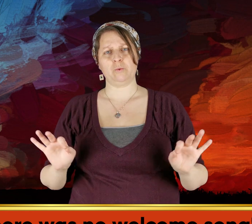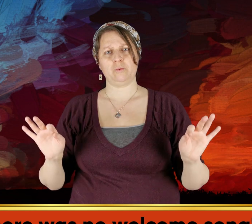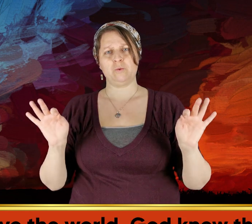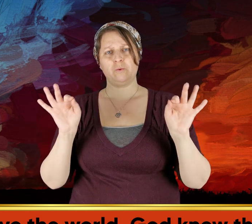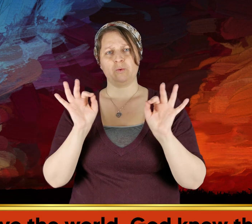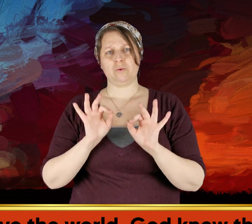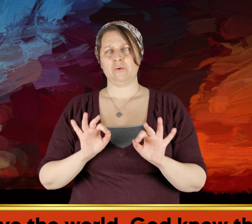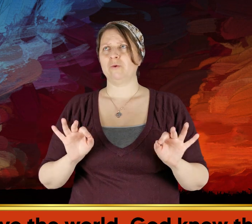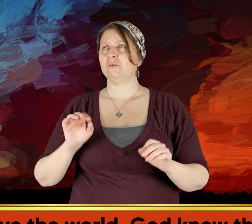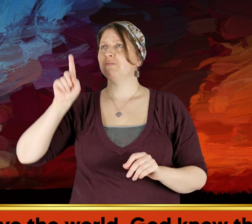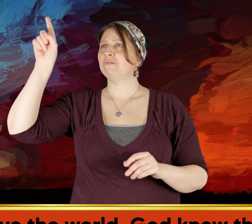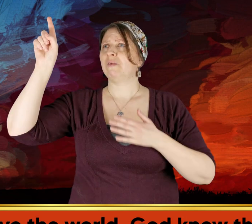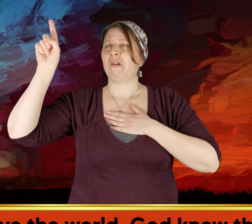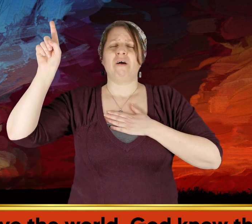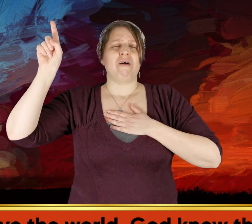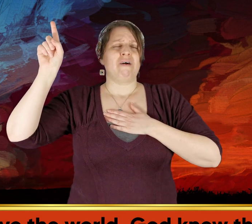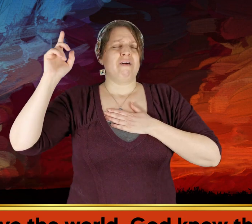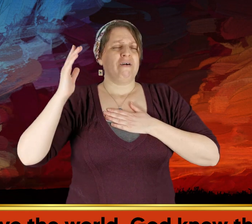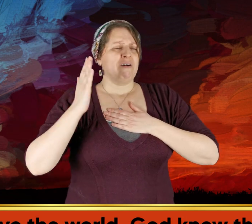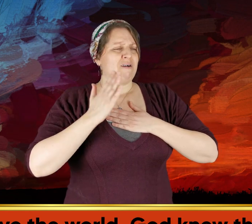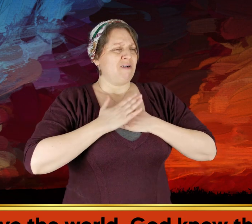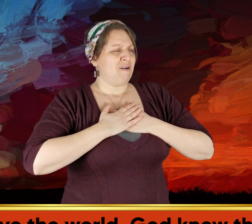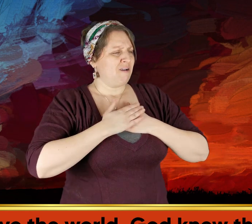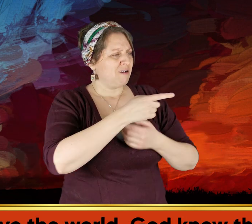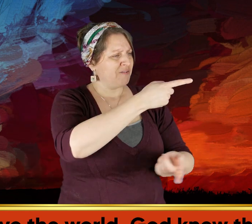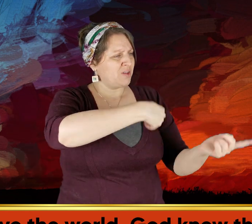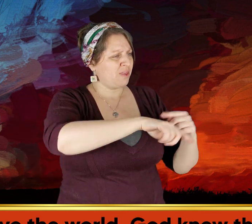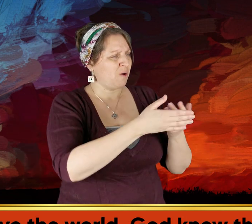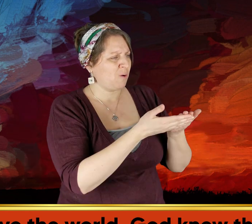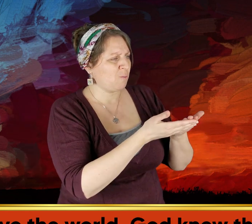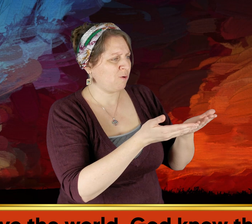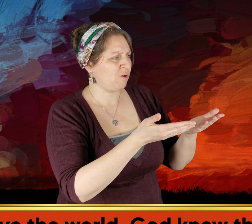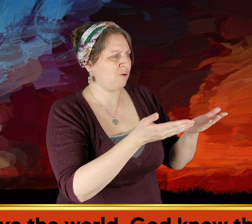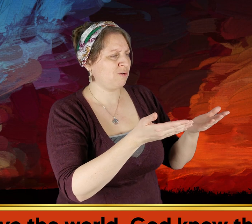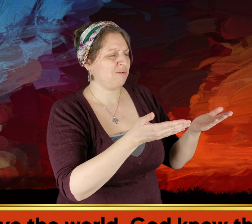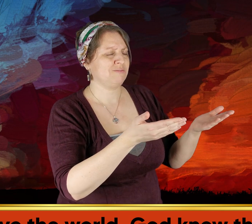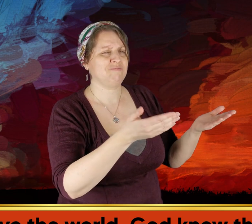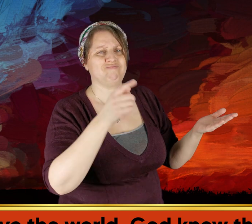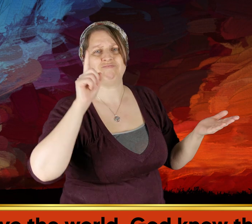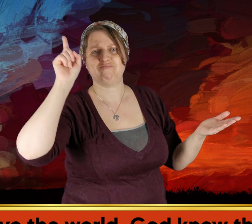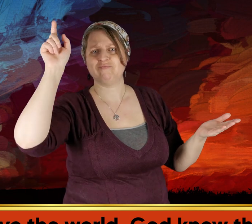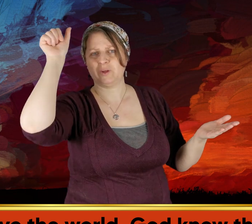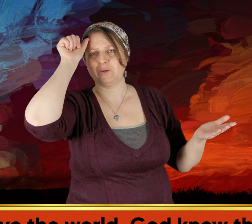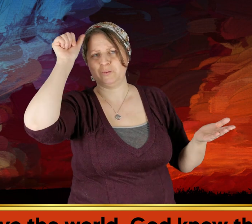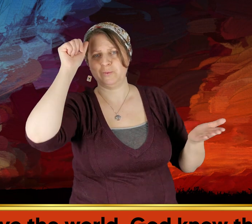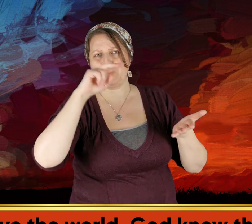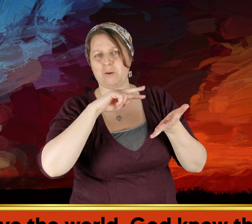But to love the world God knew the